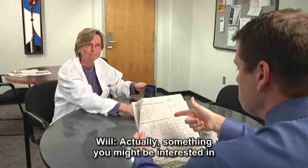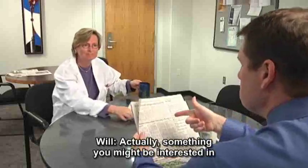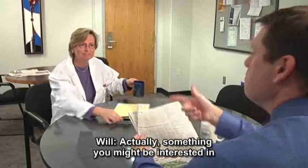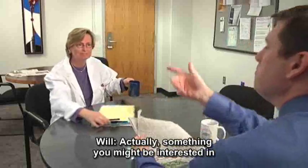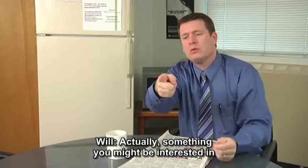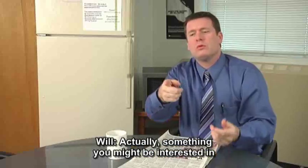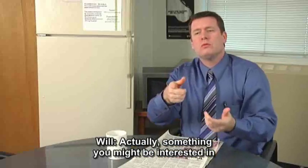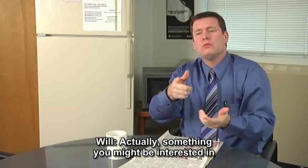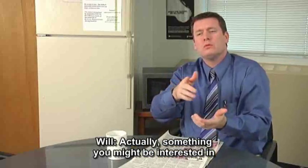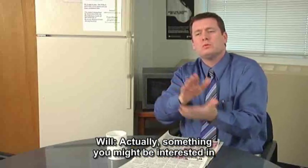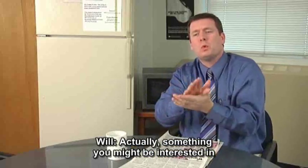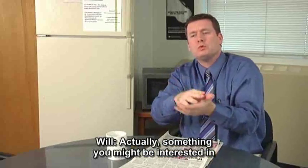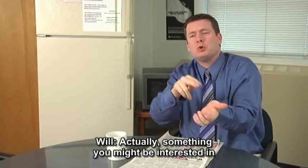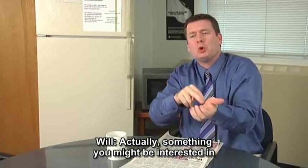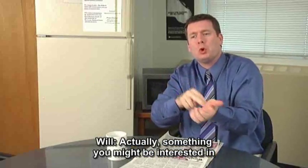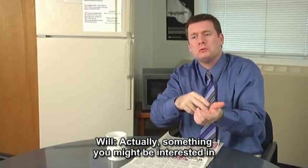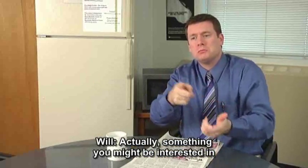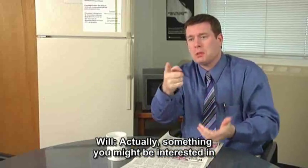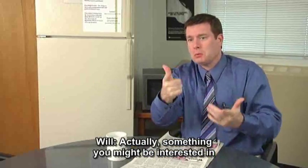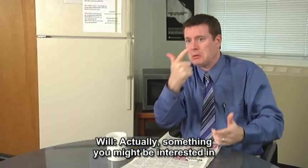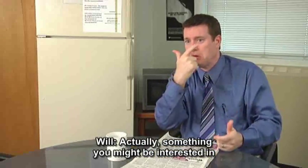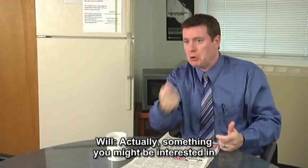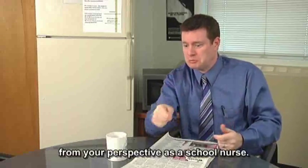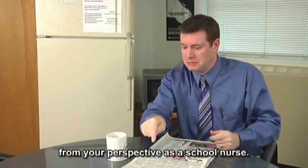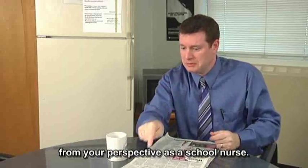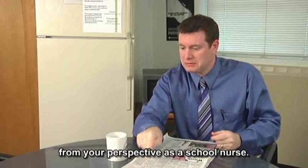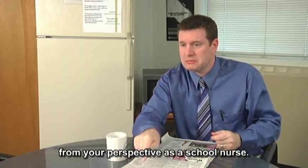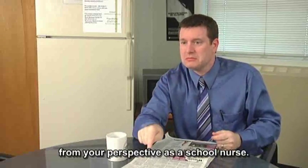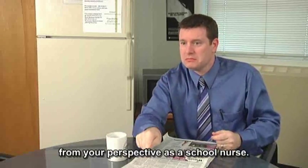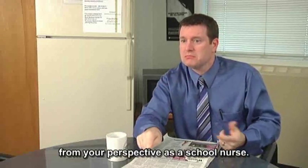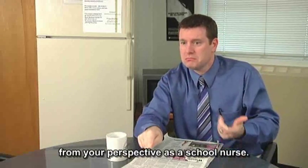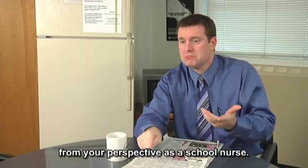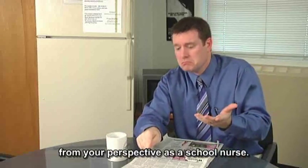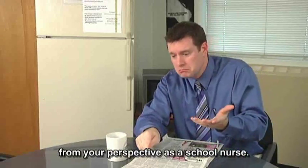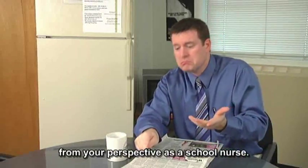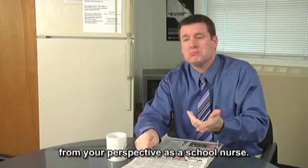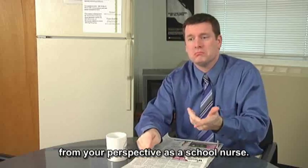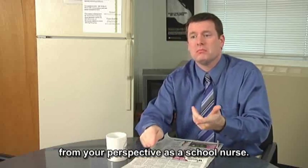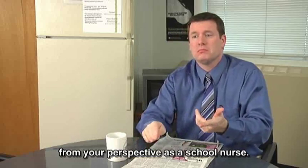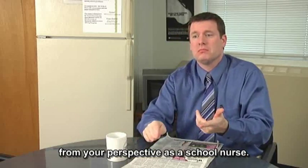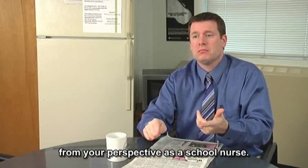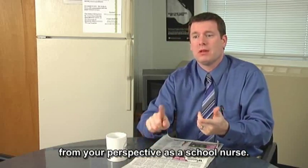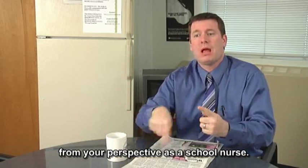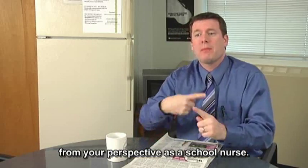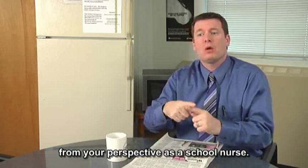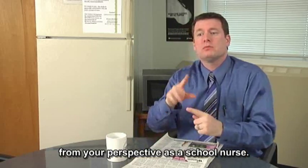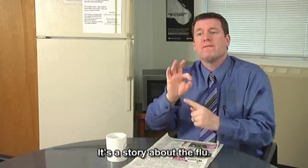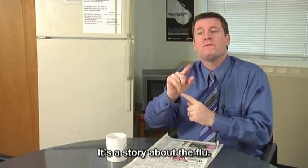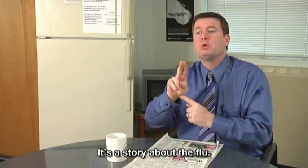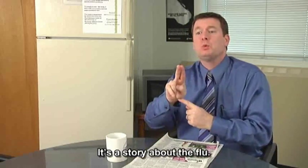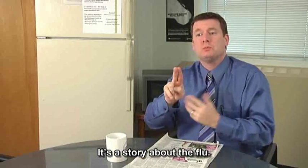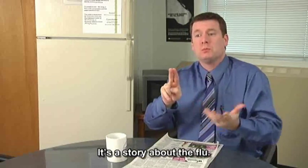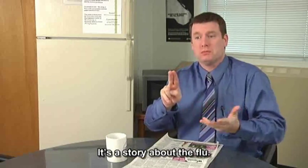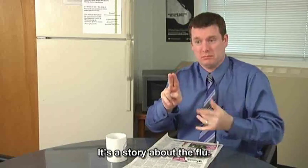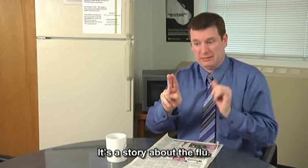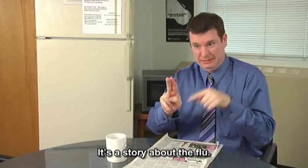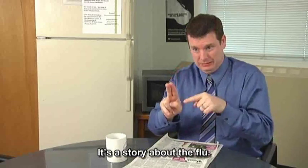Actually, something you might be interested in, from your perspective as a school nurse, it's a story about the flu.